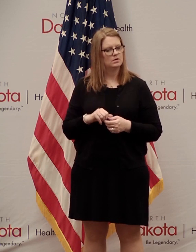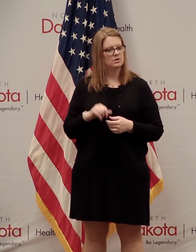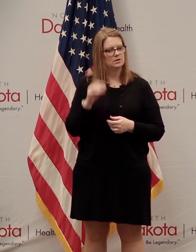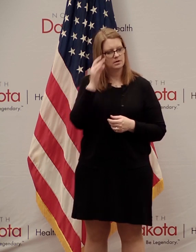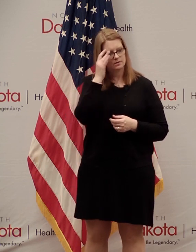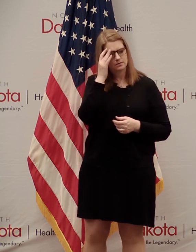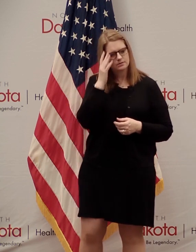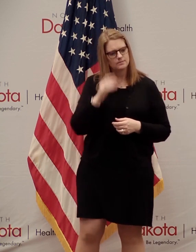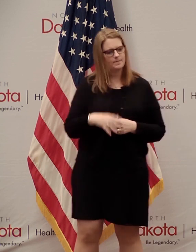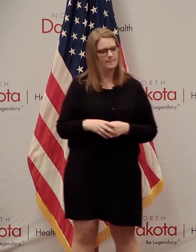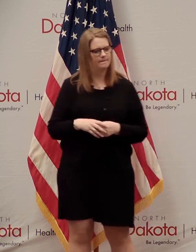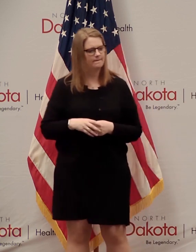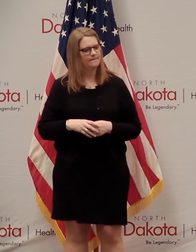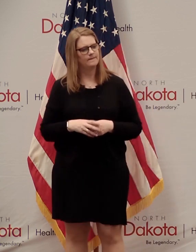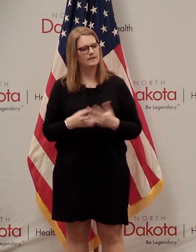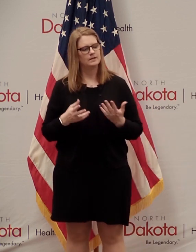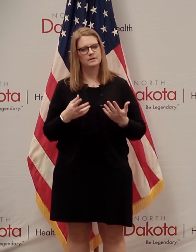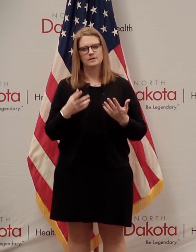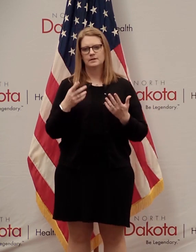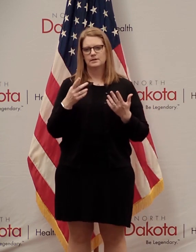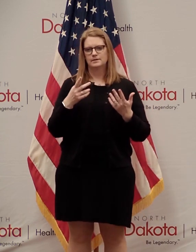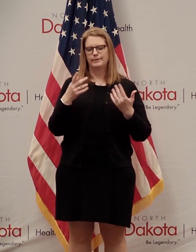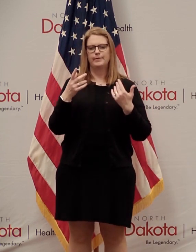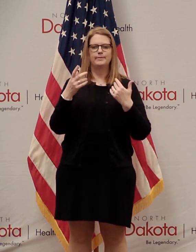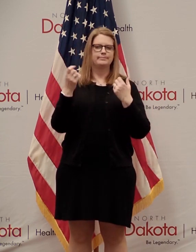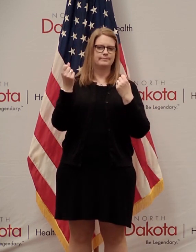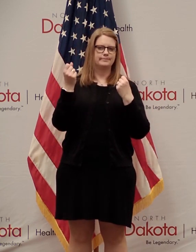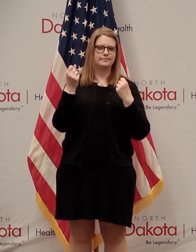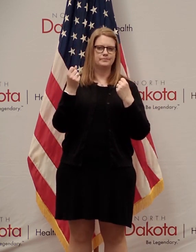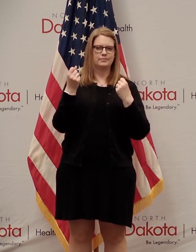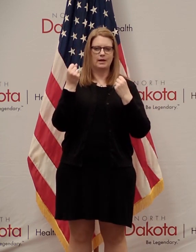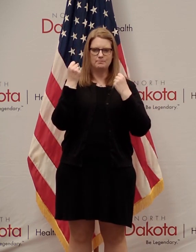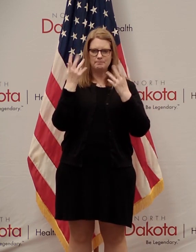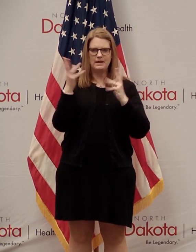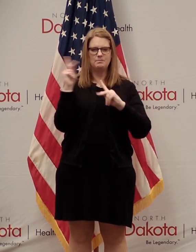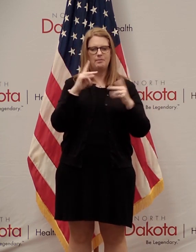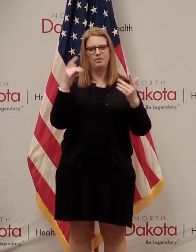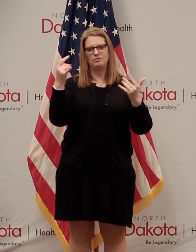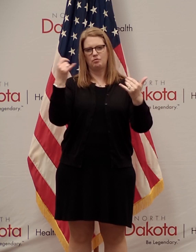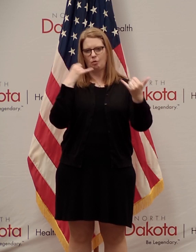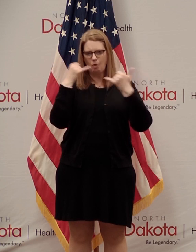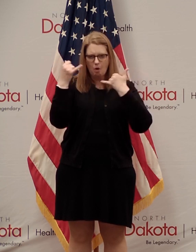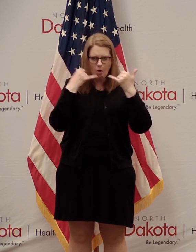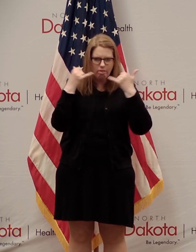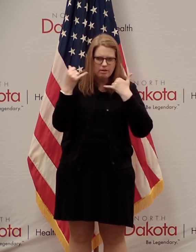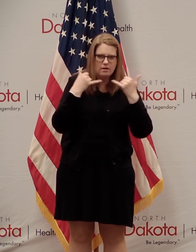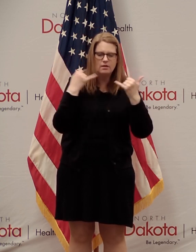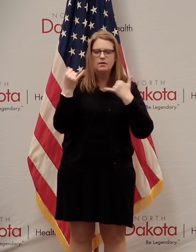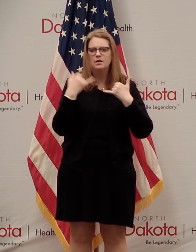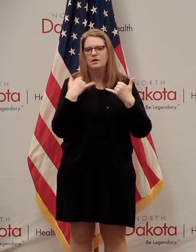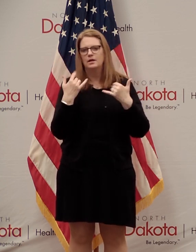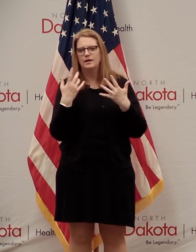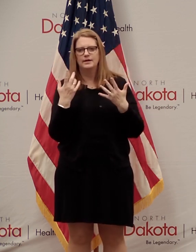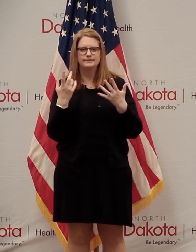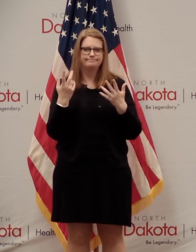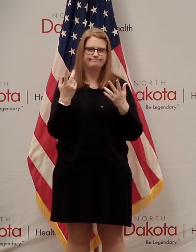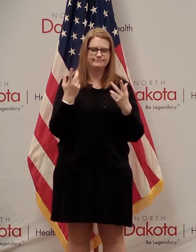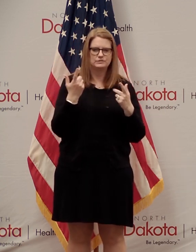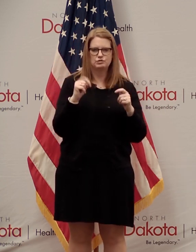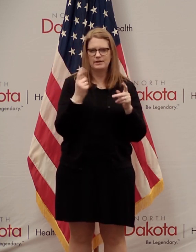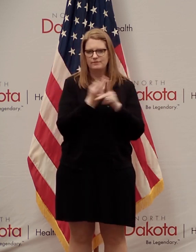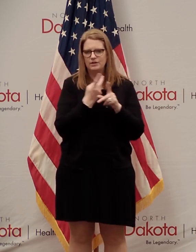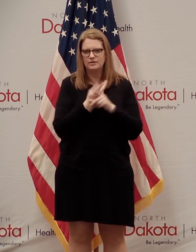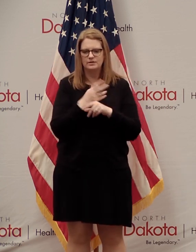have been, due to calls and challenges and everything that we are having, again, in terms of getting one of these categories,